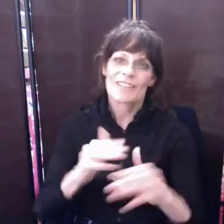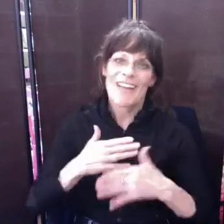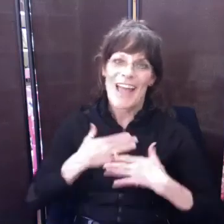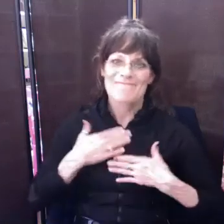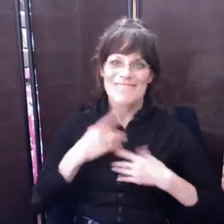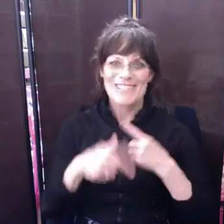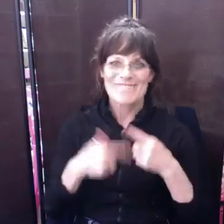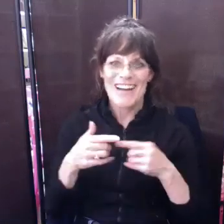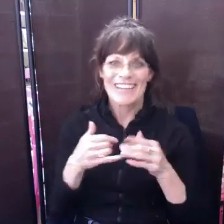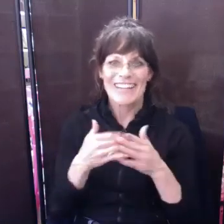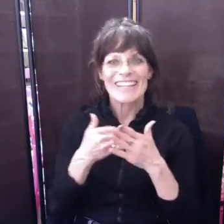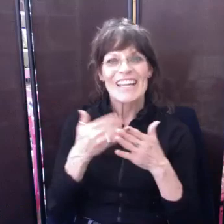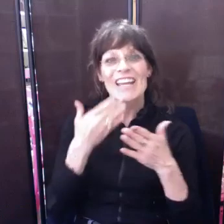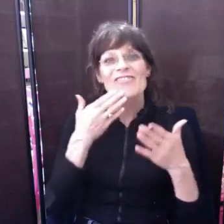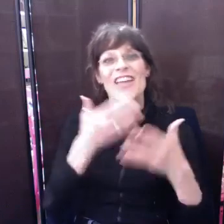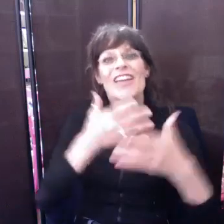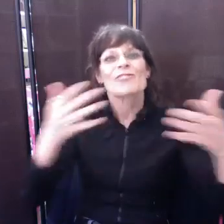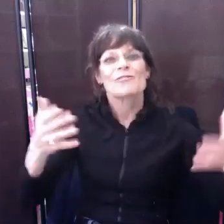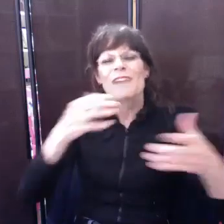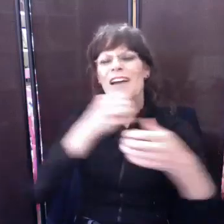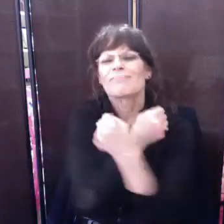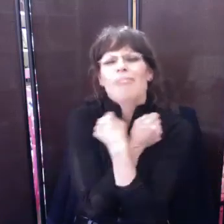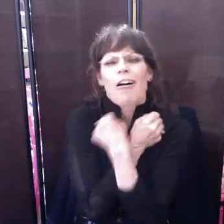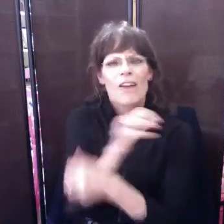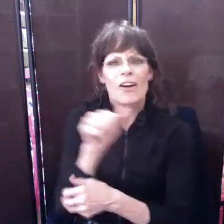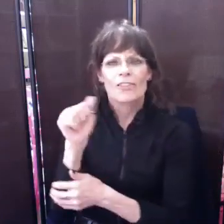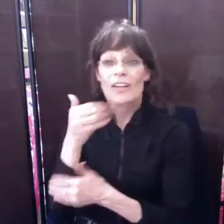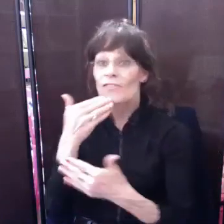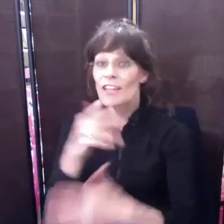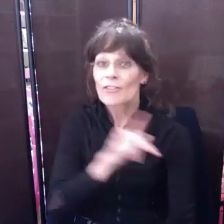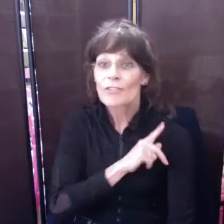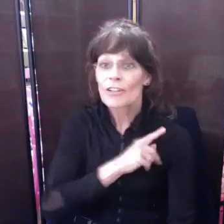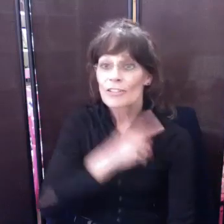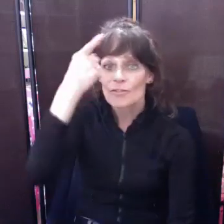Thank you very much. I love Alcoholics Anonymous. Thank you, Carl, for the privilege of speaking at this meeting.